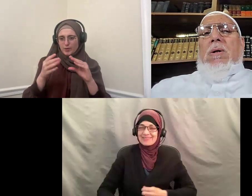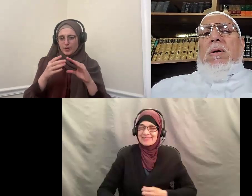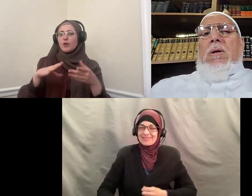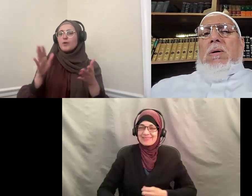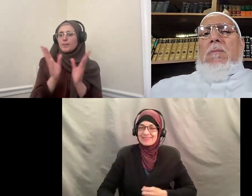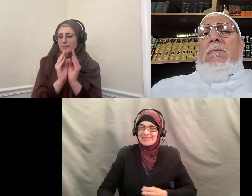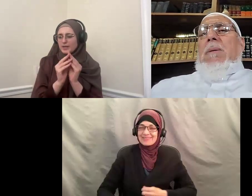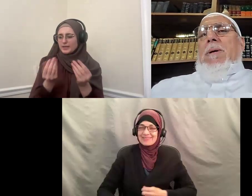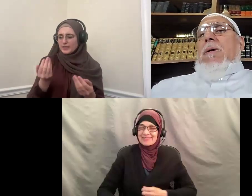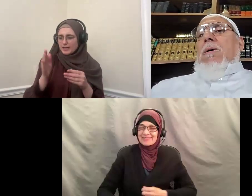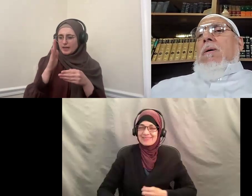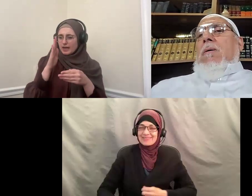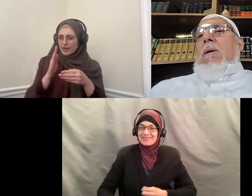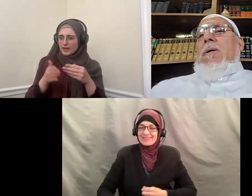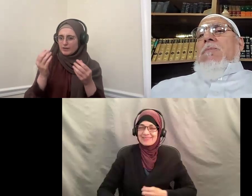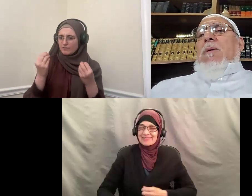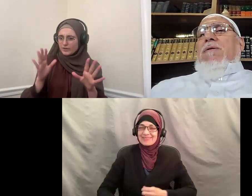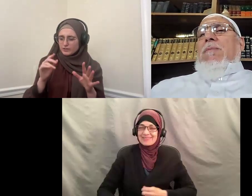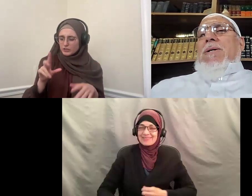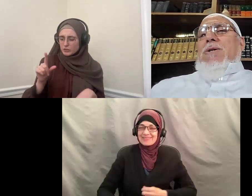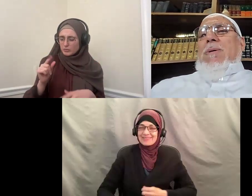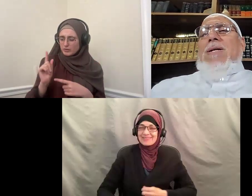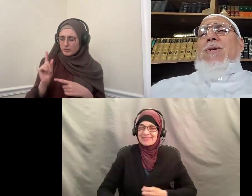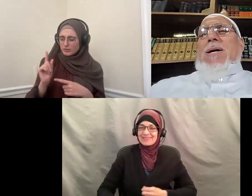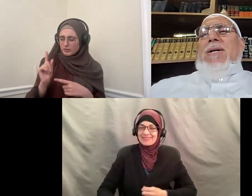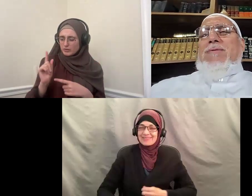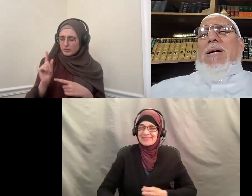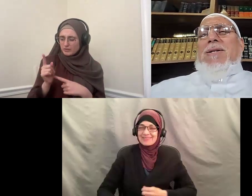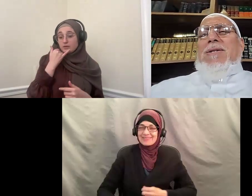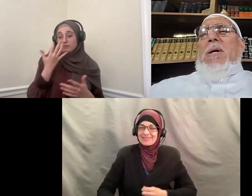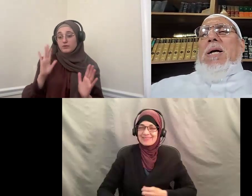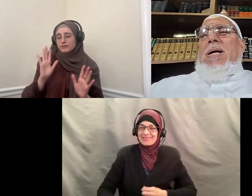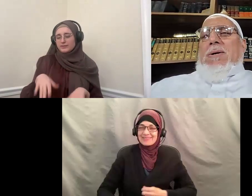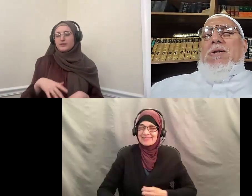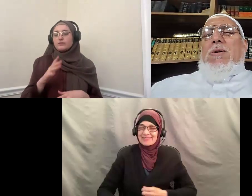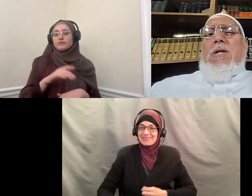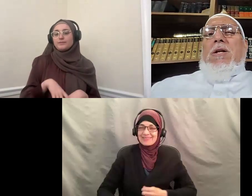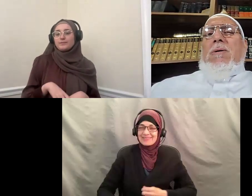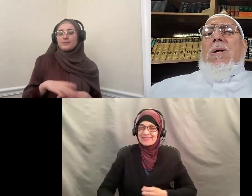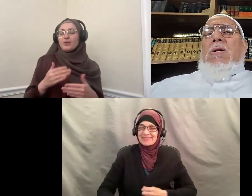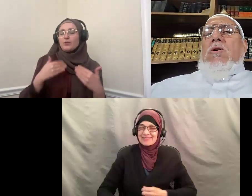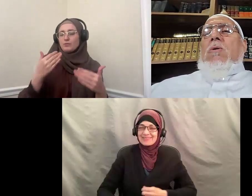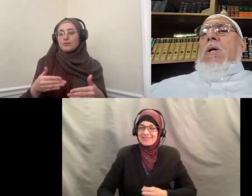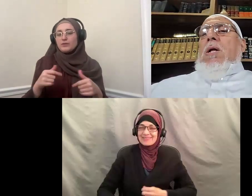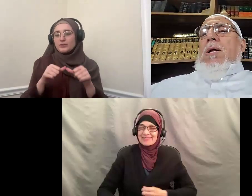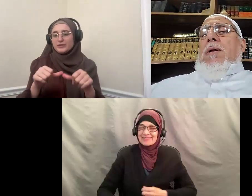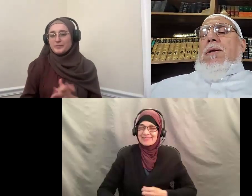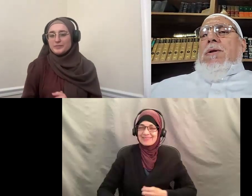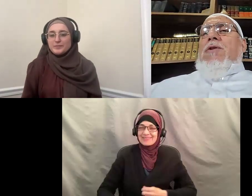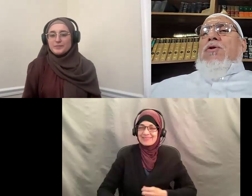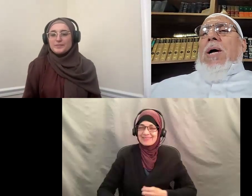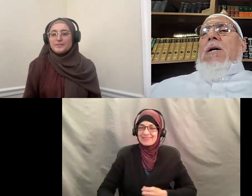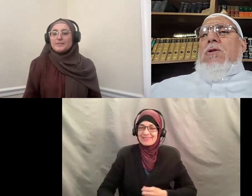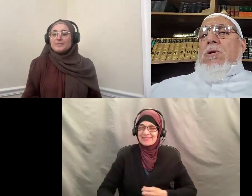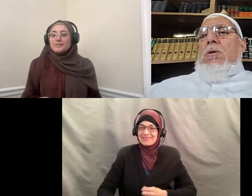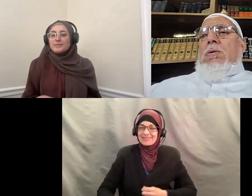know. Maybe it's my phone message, but that's okay. Forget it. Let's continue. So